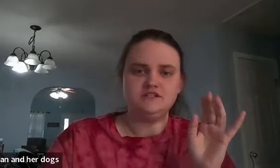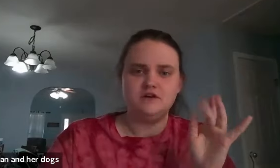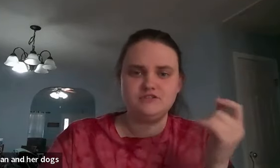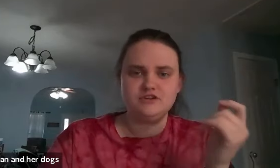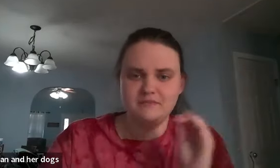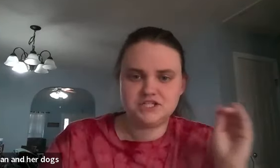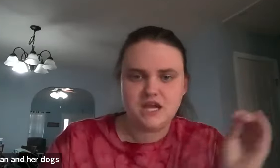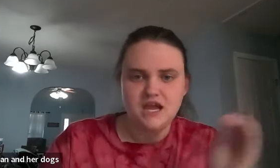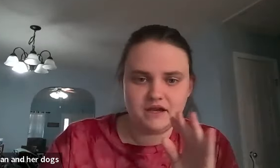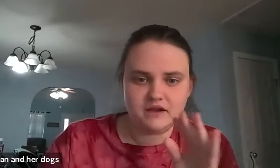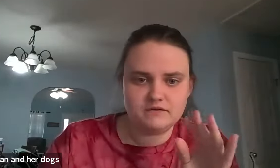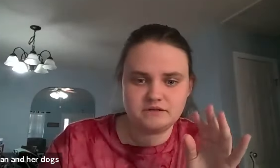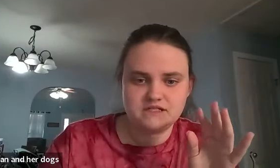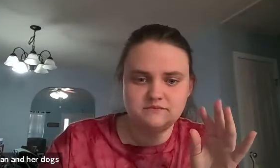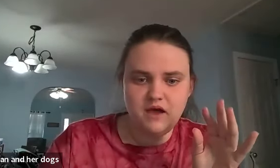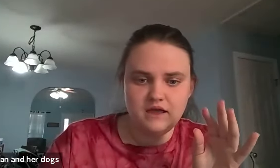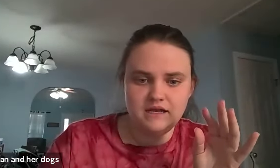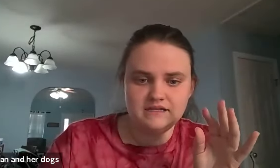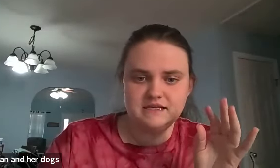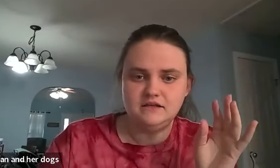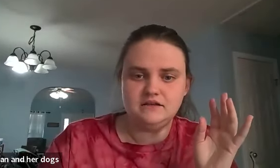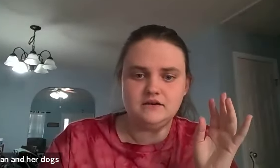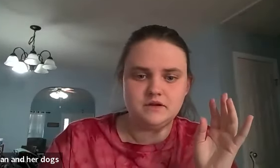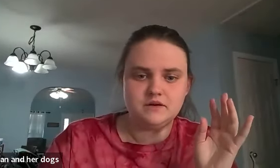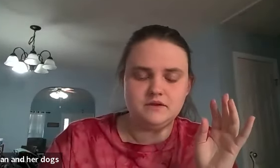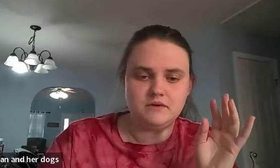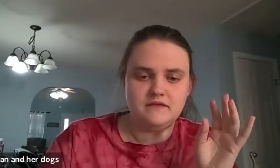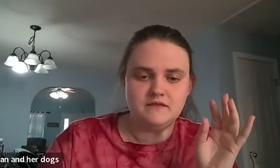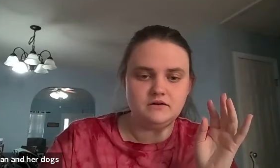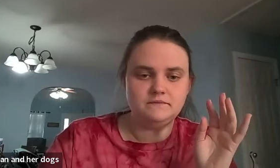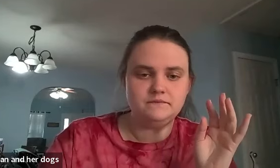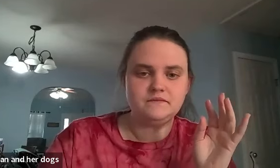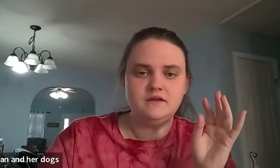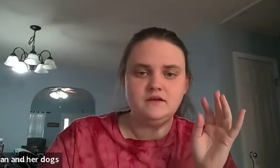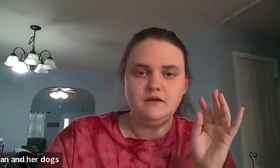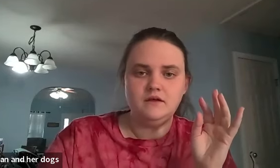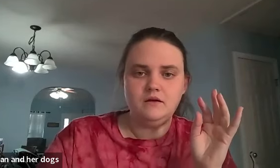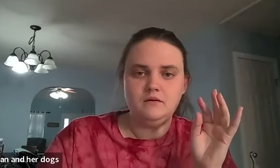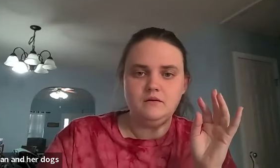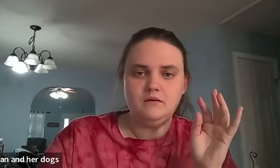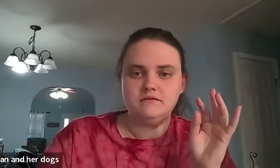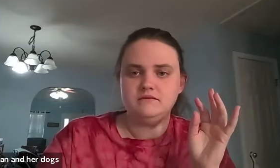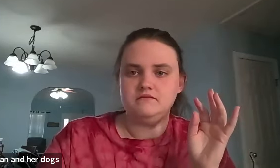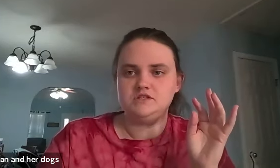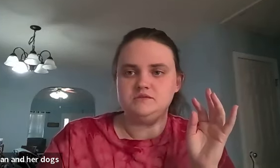Sorry. I was trying to get my chat back over to its spot and it's like, no, I'm going to be right in the middle. Oh, well, I'll just put that over